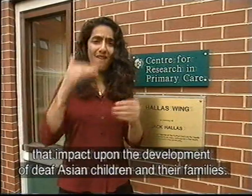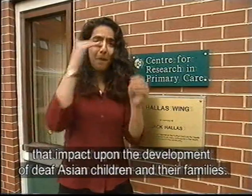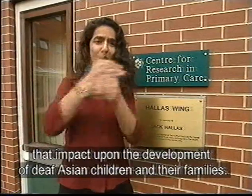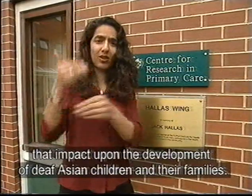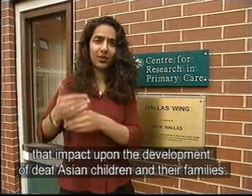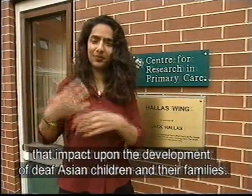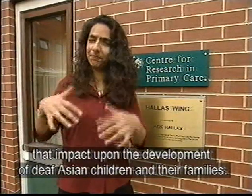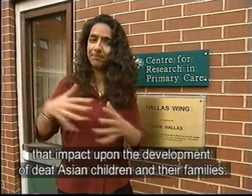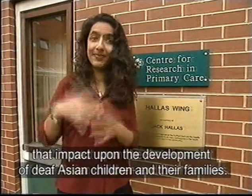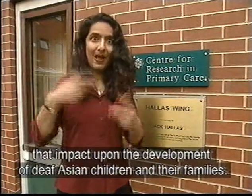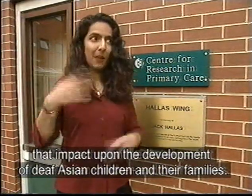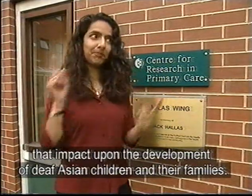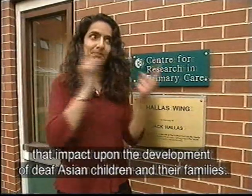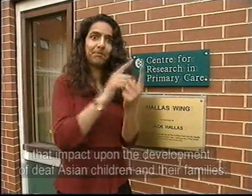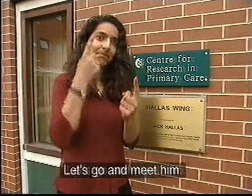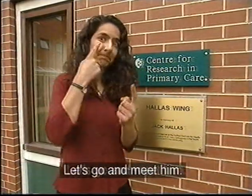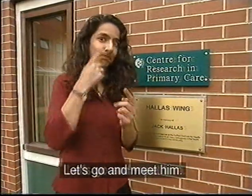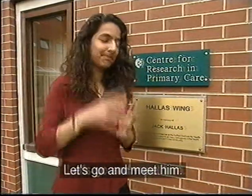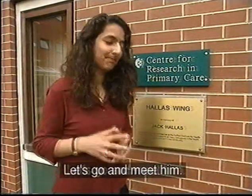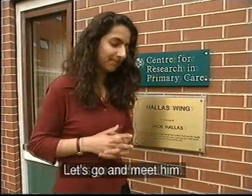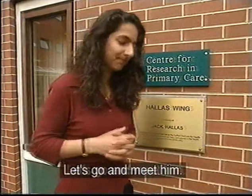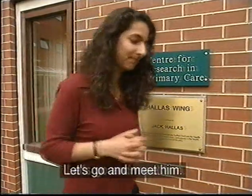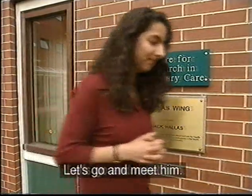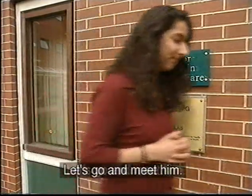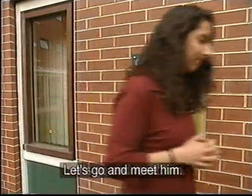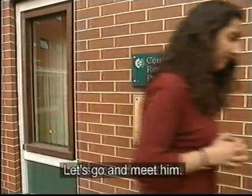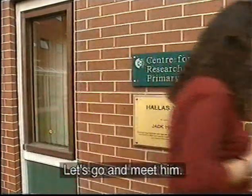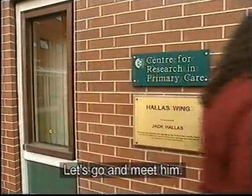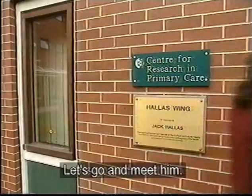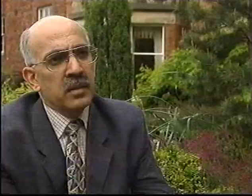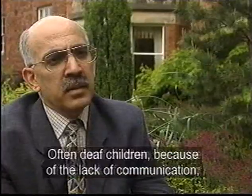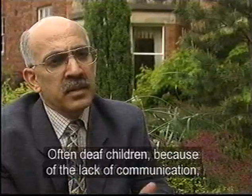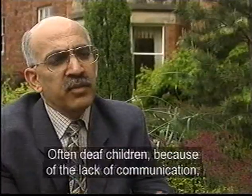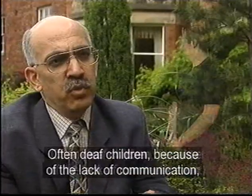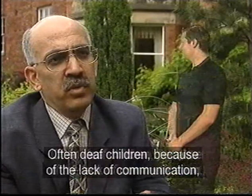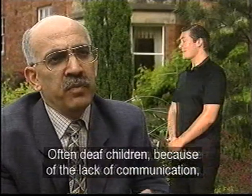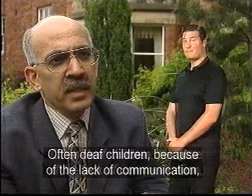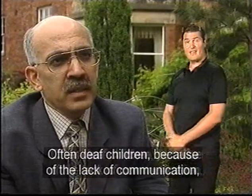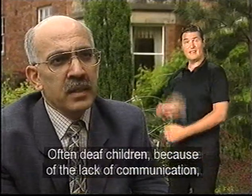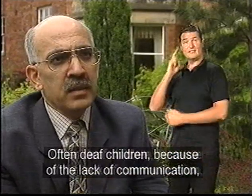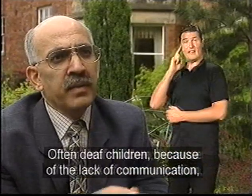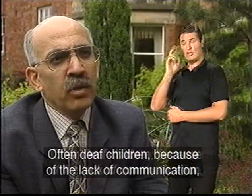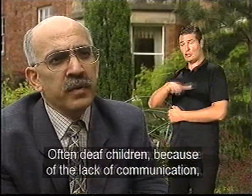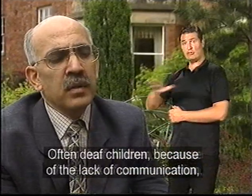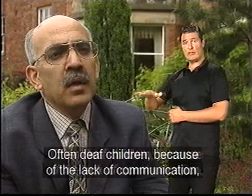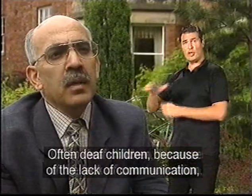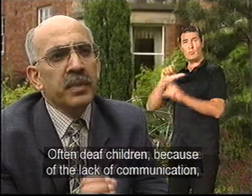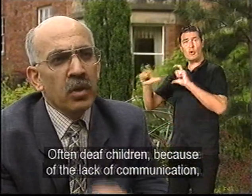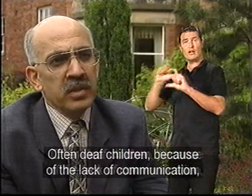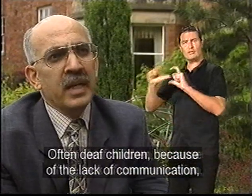families. Let's go and meet him. One of the difficulties that deaf children face is that very often, because of the lack